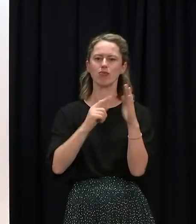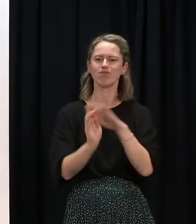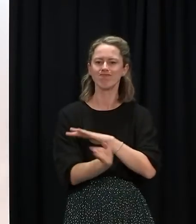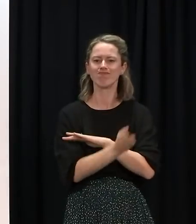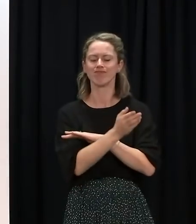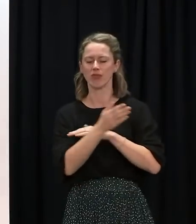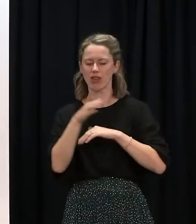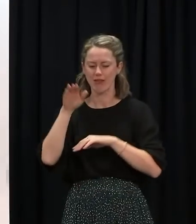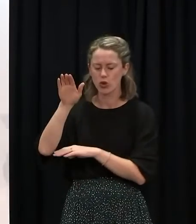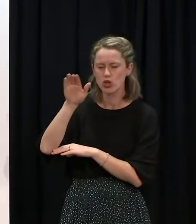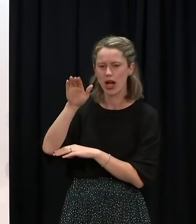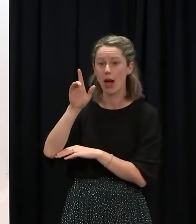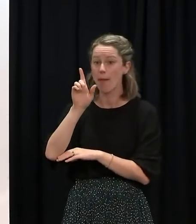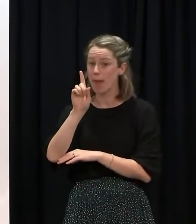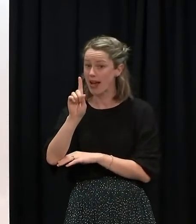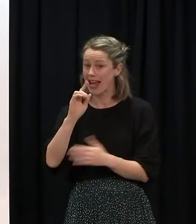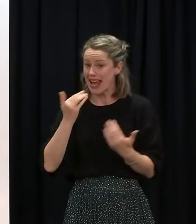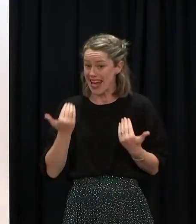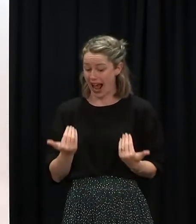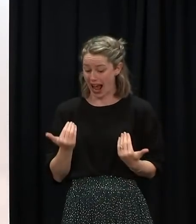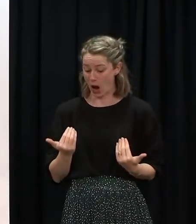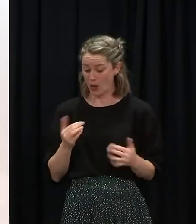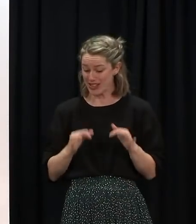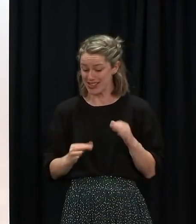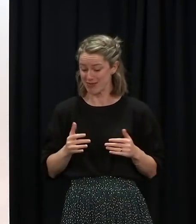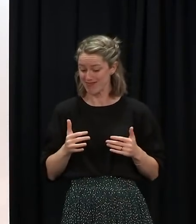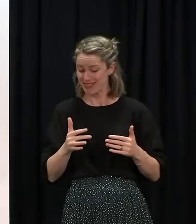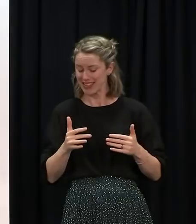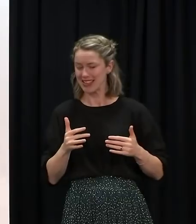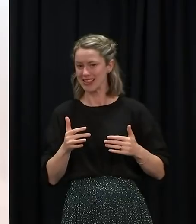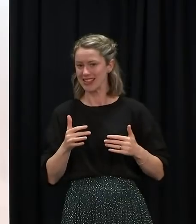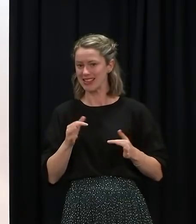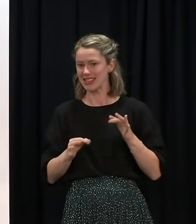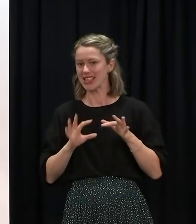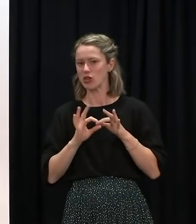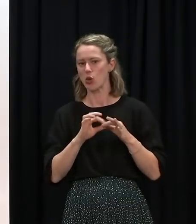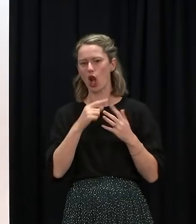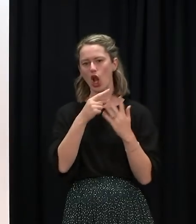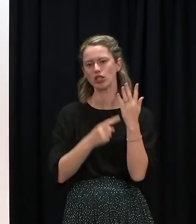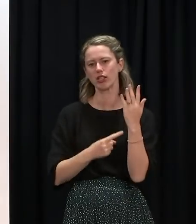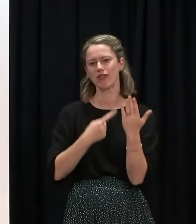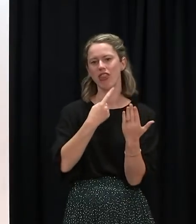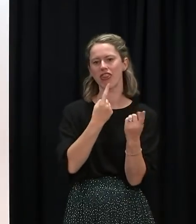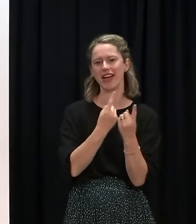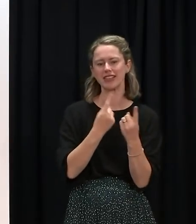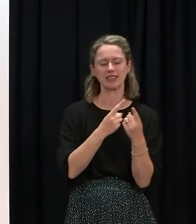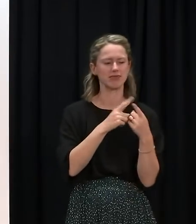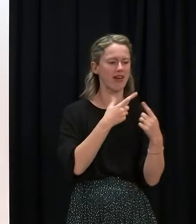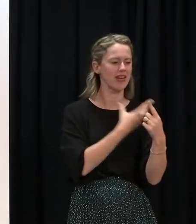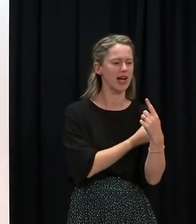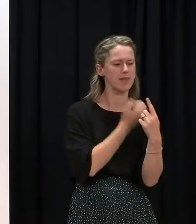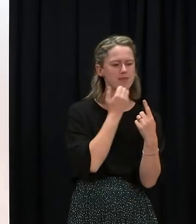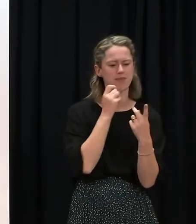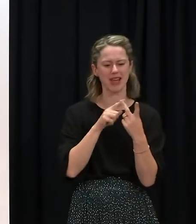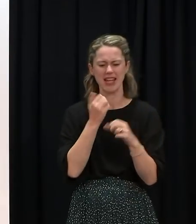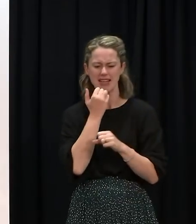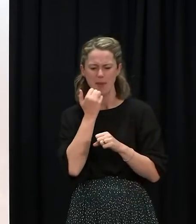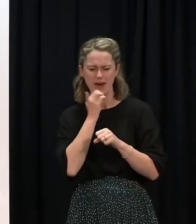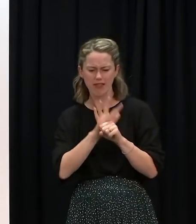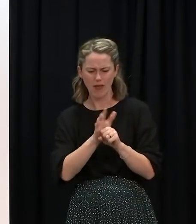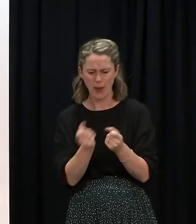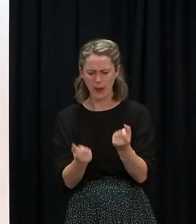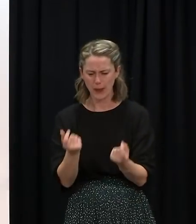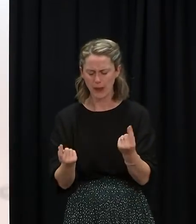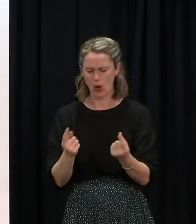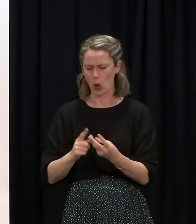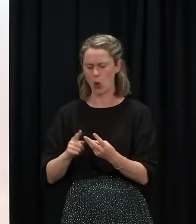look to the future. But in terms of decisions that we make those on a whole variety of criteria. Vaccination rates are one, the number of cases we're seeing, the number of unlinked cases